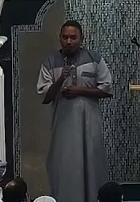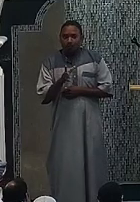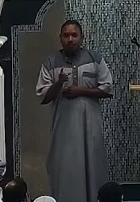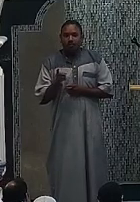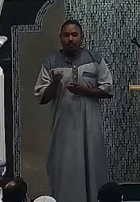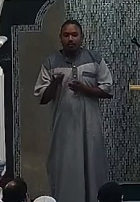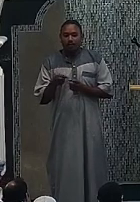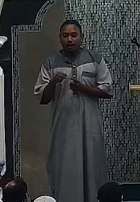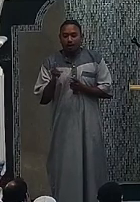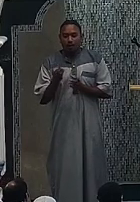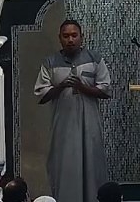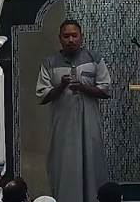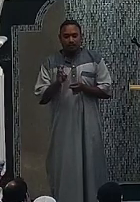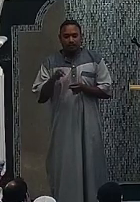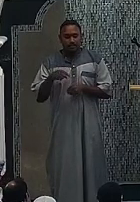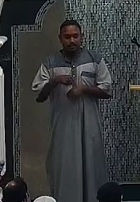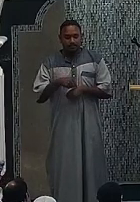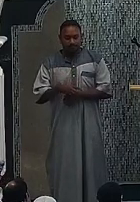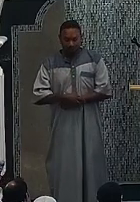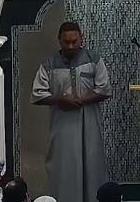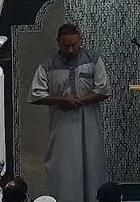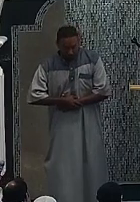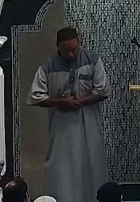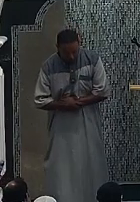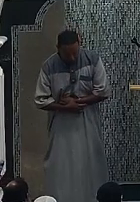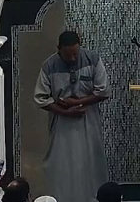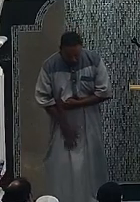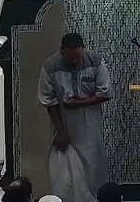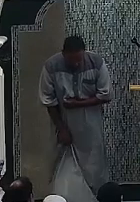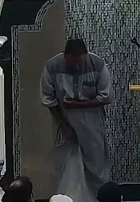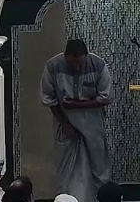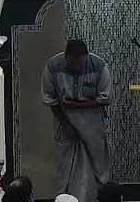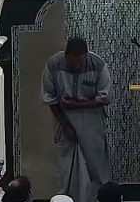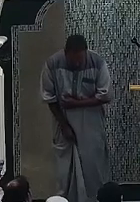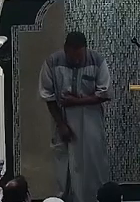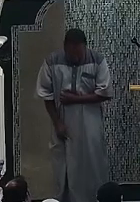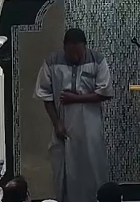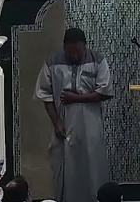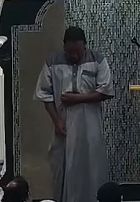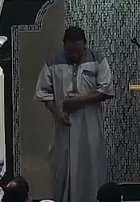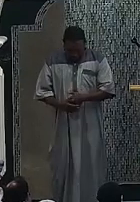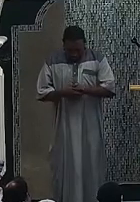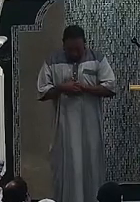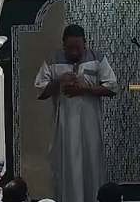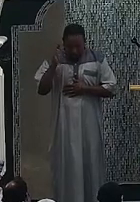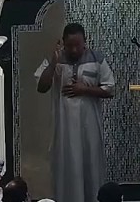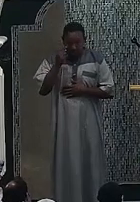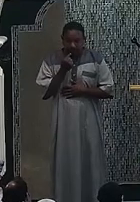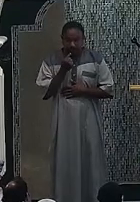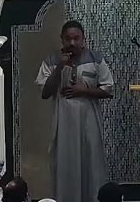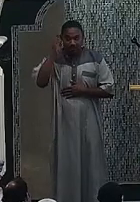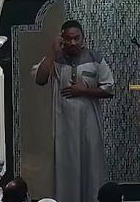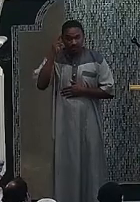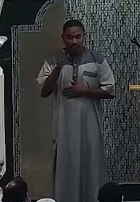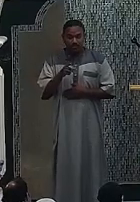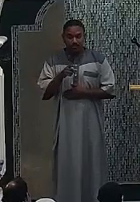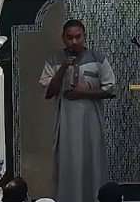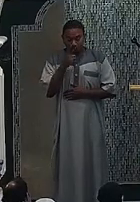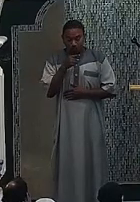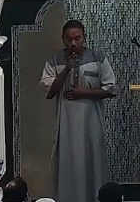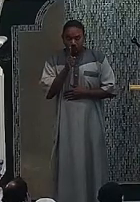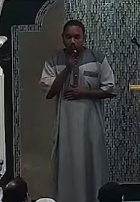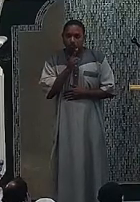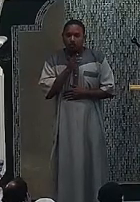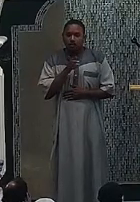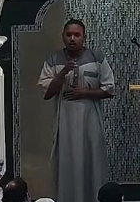And the reason for that Umrah was, besides creating the awareness, it was also to establish a connection, or to try